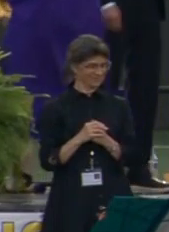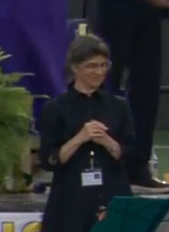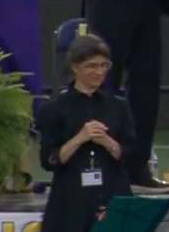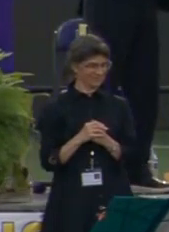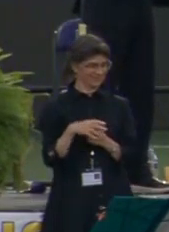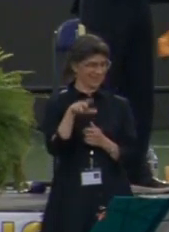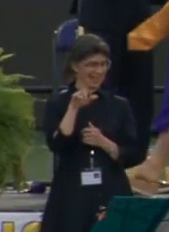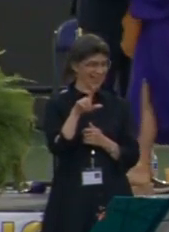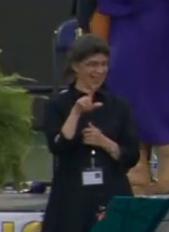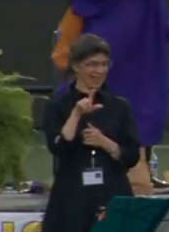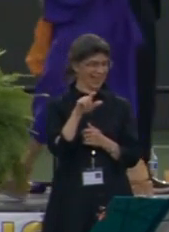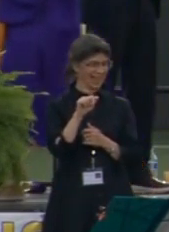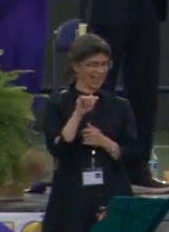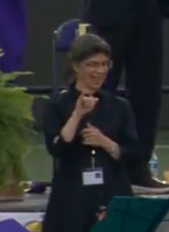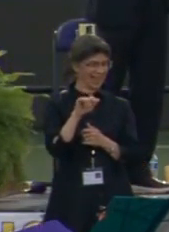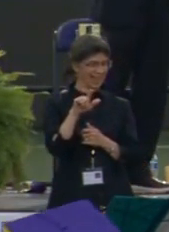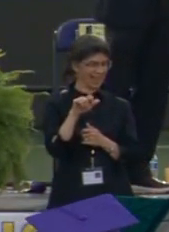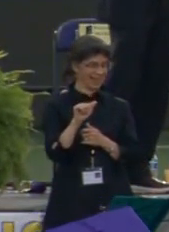Layla Freeman.